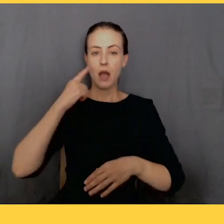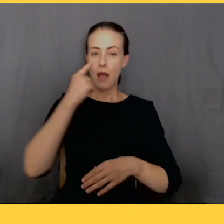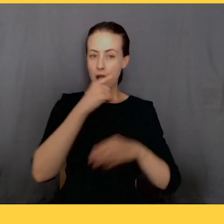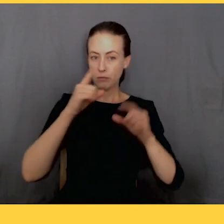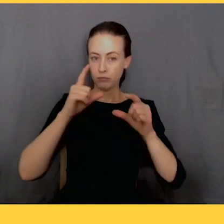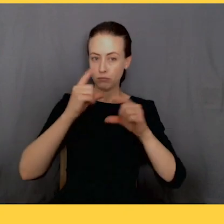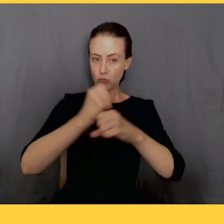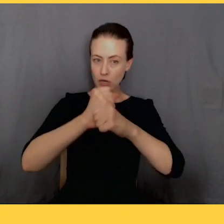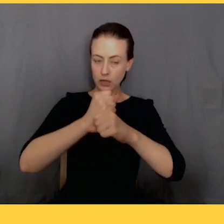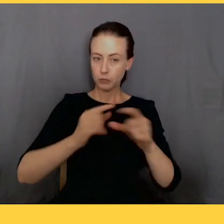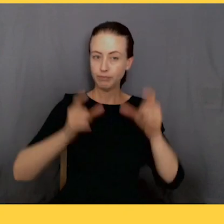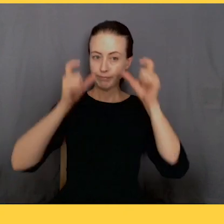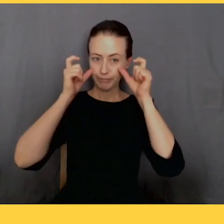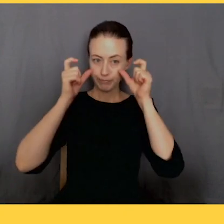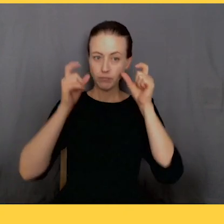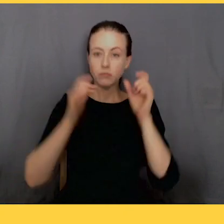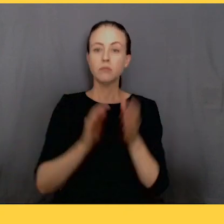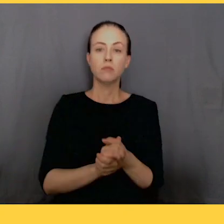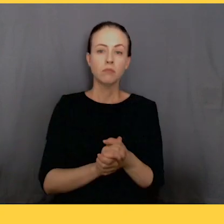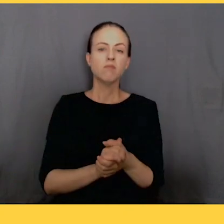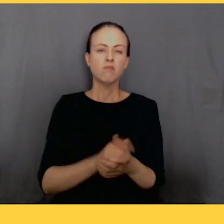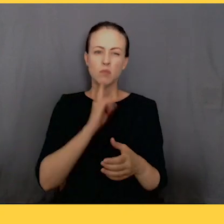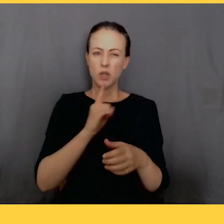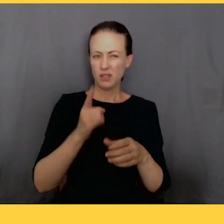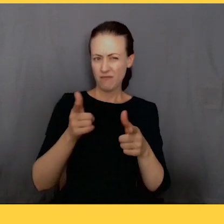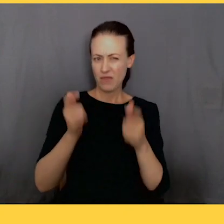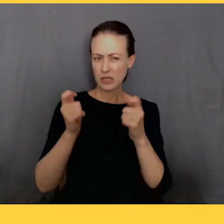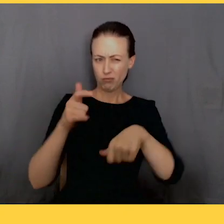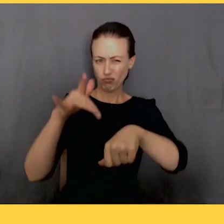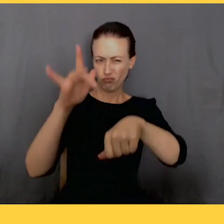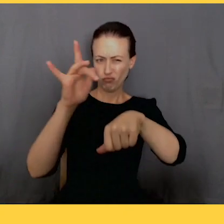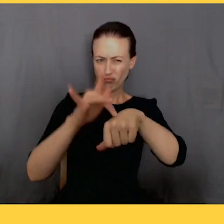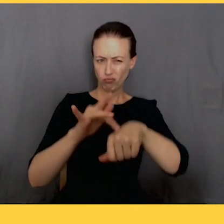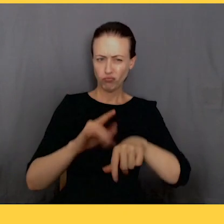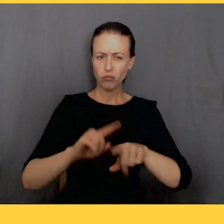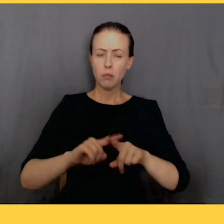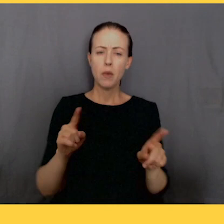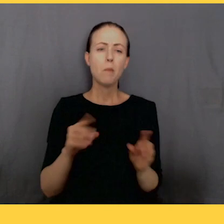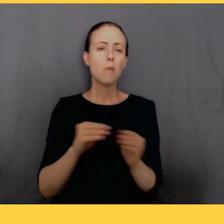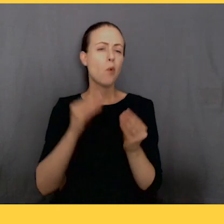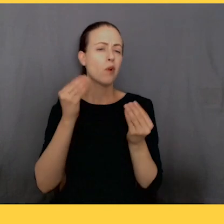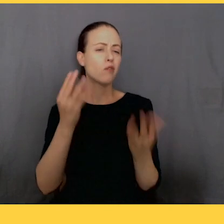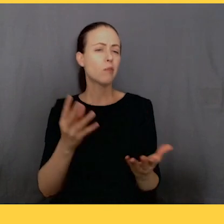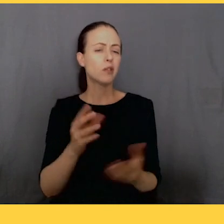readyforwildfire.org or your local fire agency. Next slide, please.